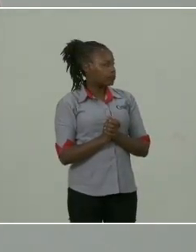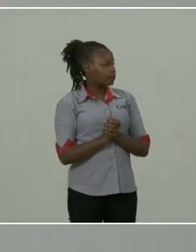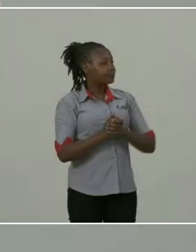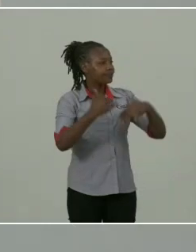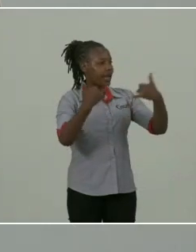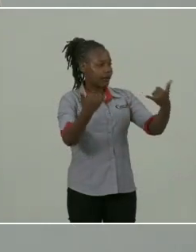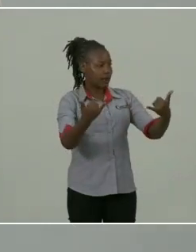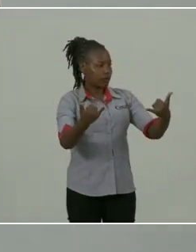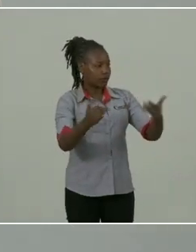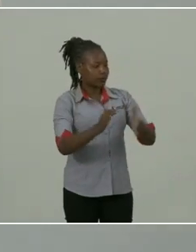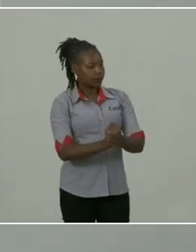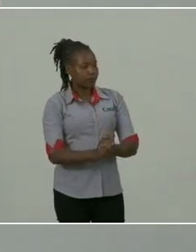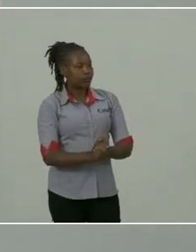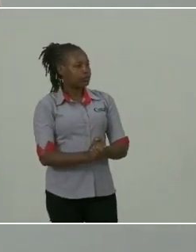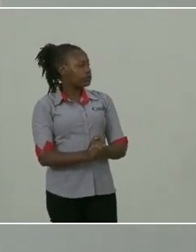Now,